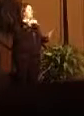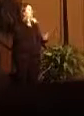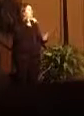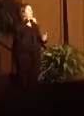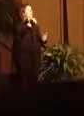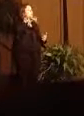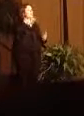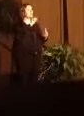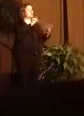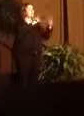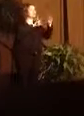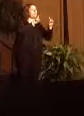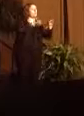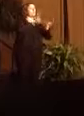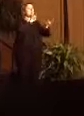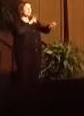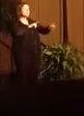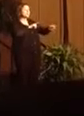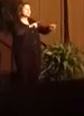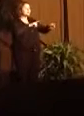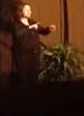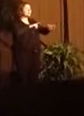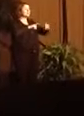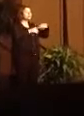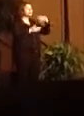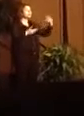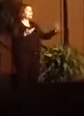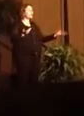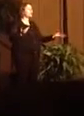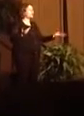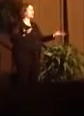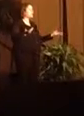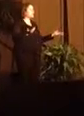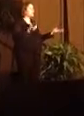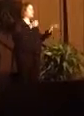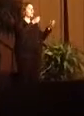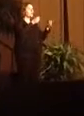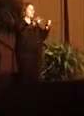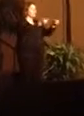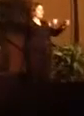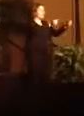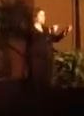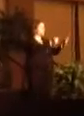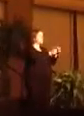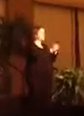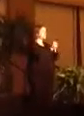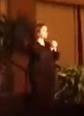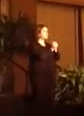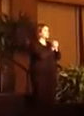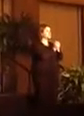answer stuff. So we have some mics.